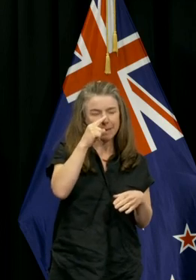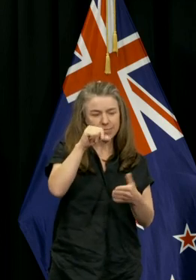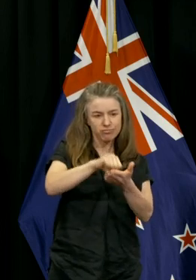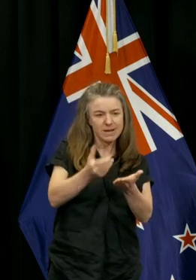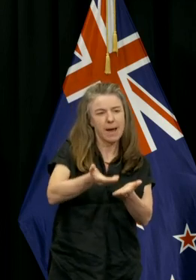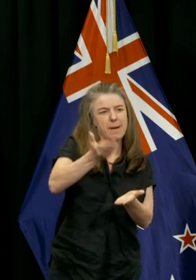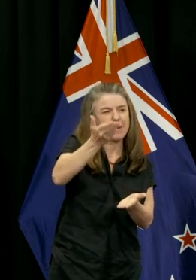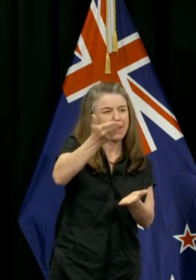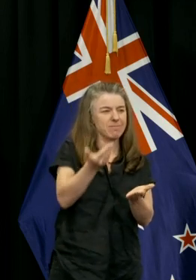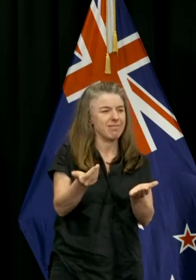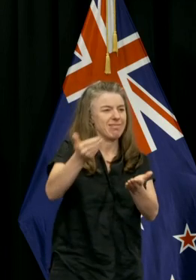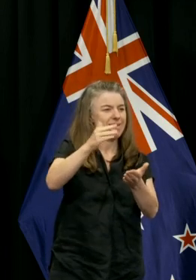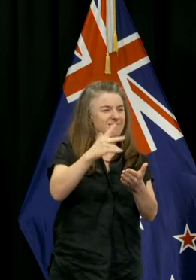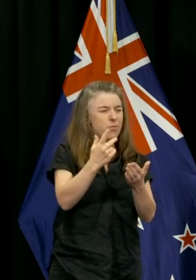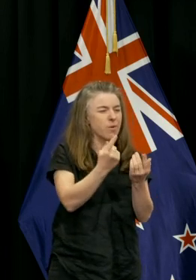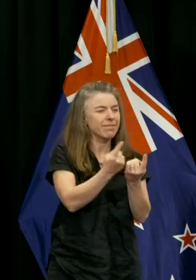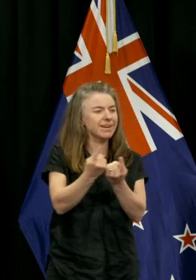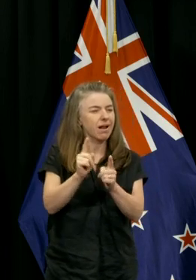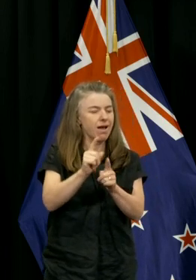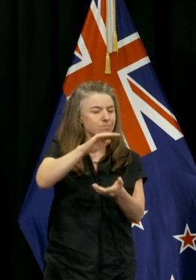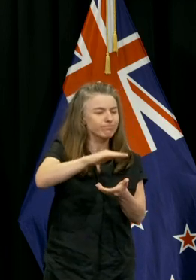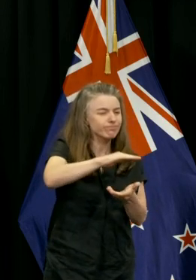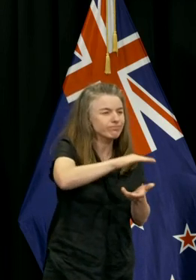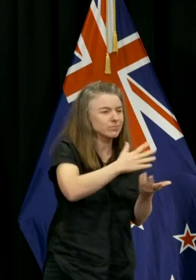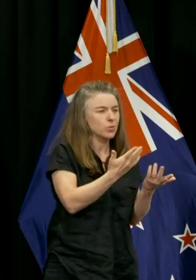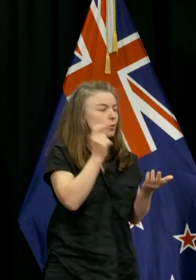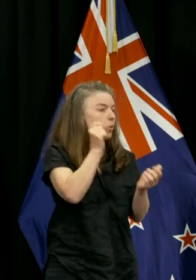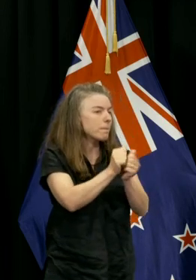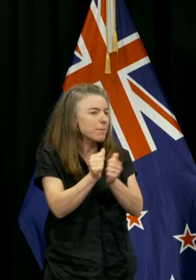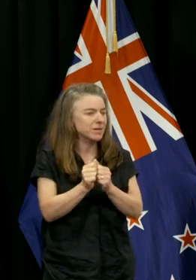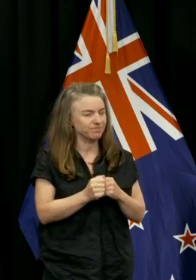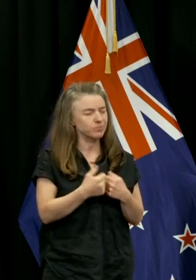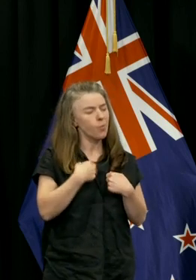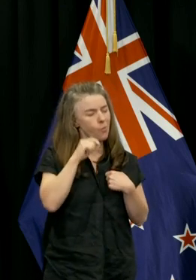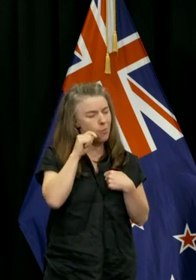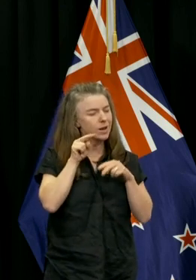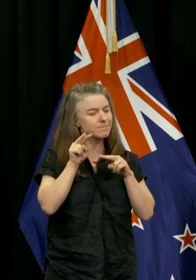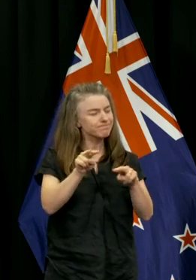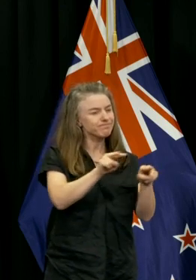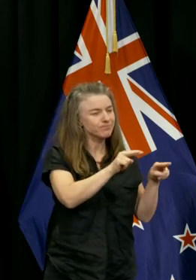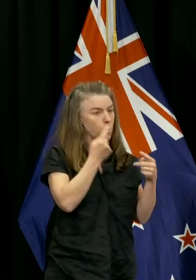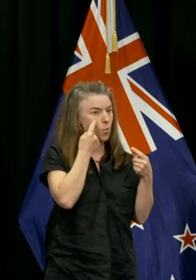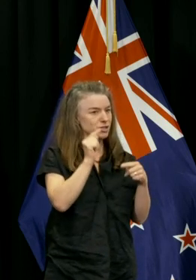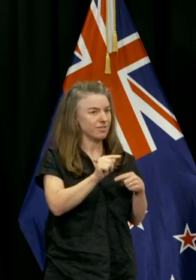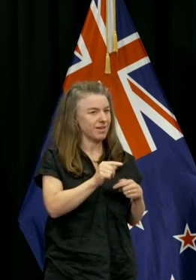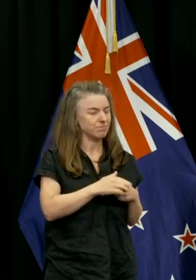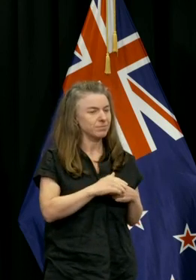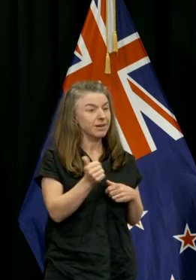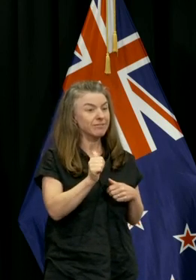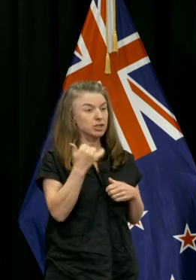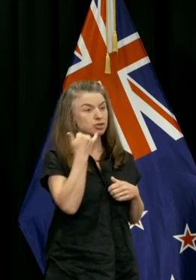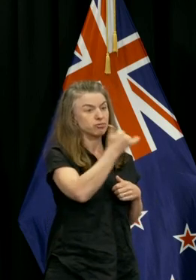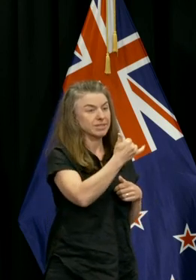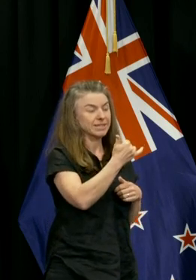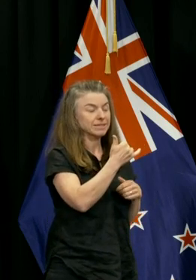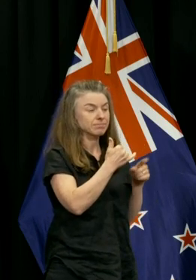occurring. It is something we will be keeping a very keen eye on. So I called and spoke specifically to Minister